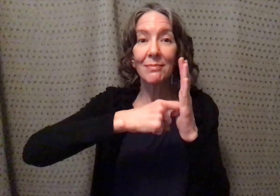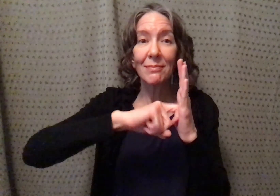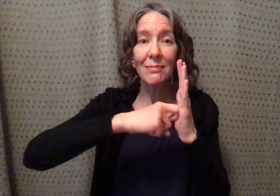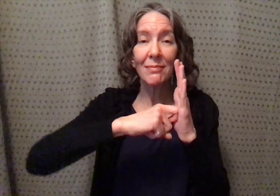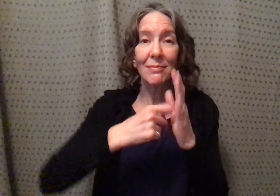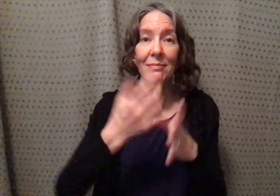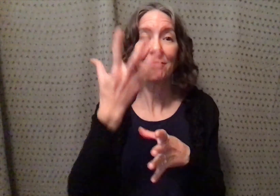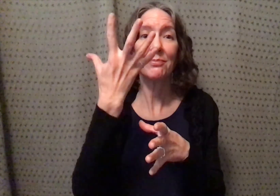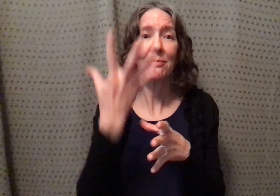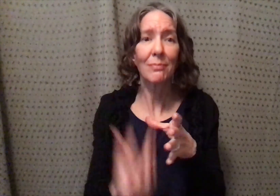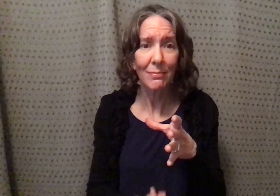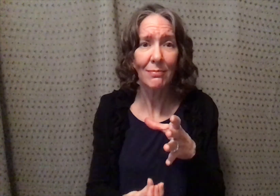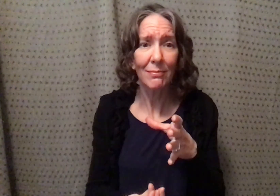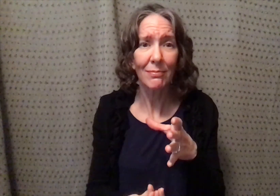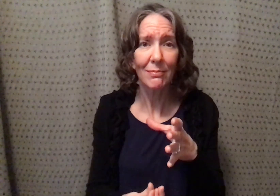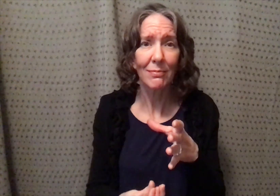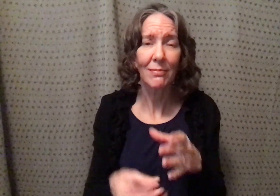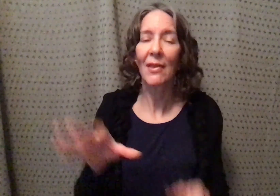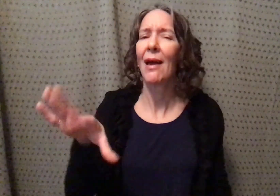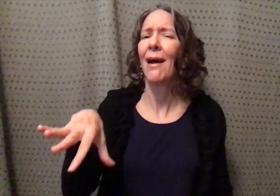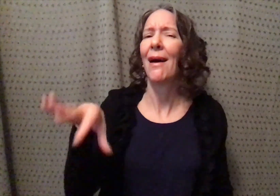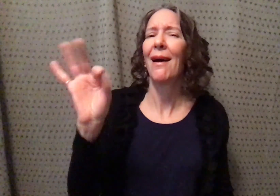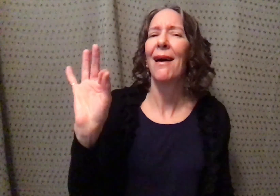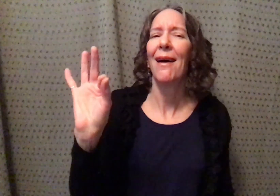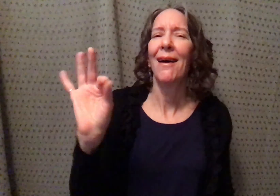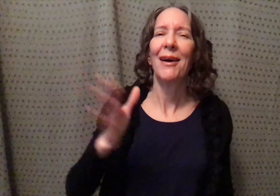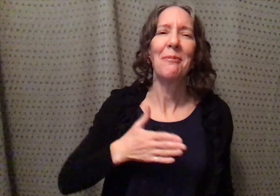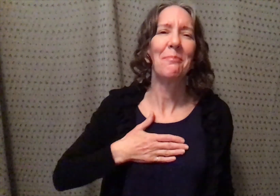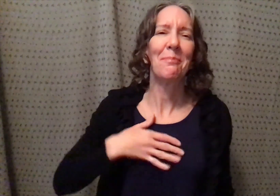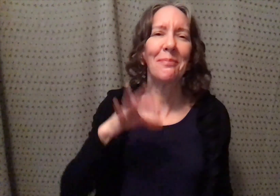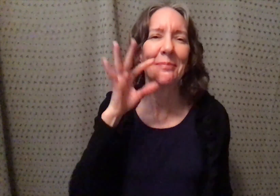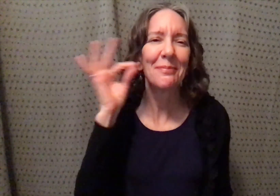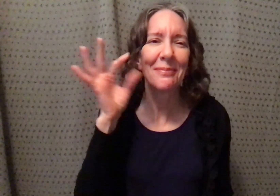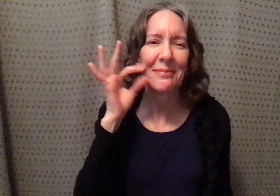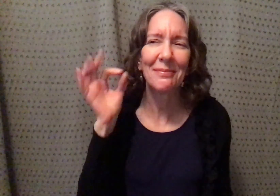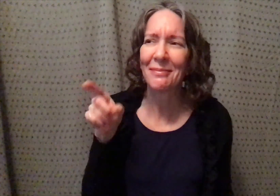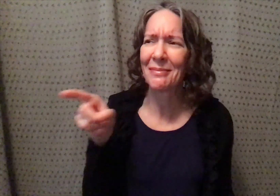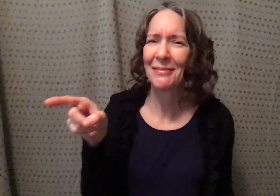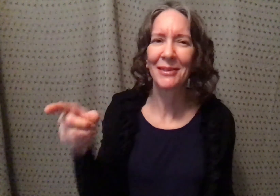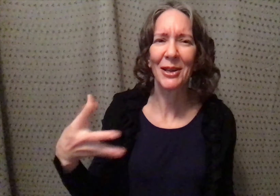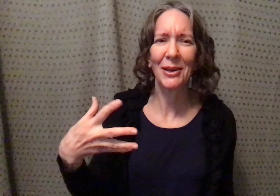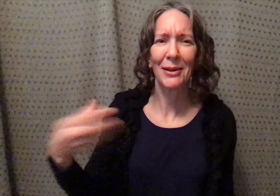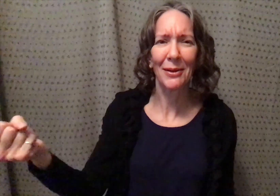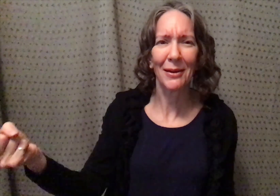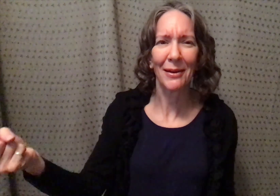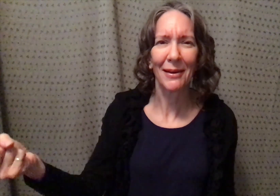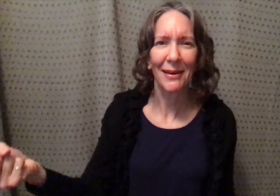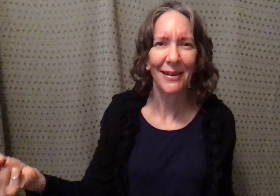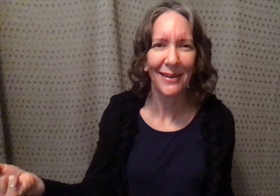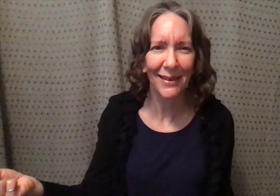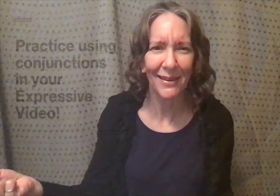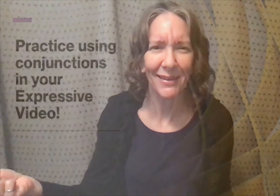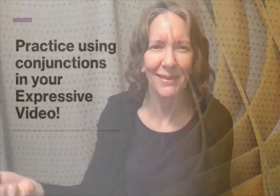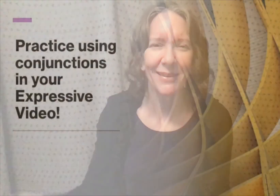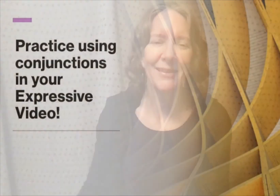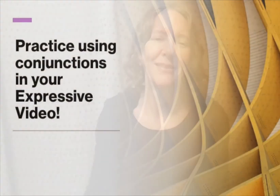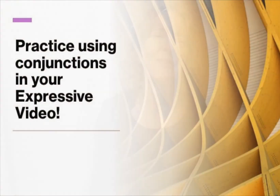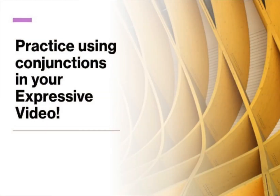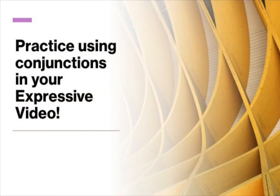My keys were gone. Come to find out, my cat took them. Make